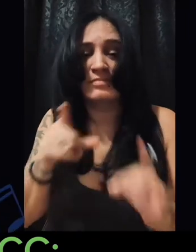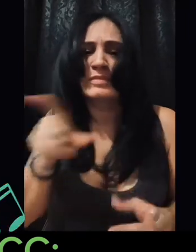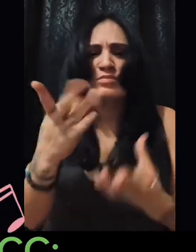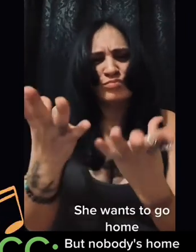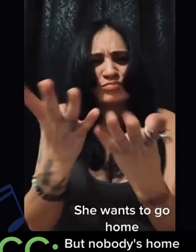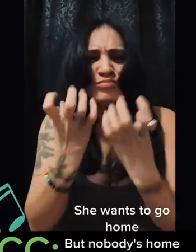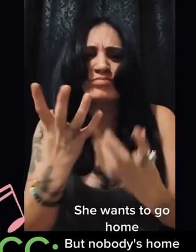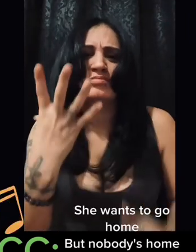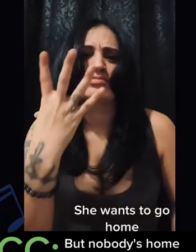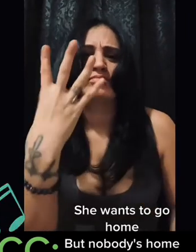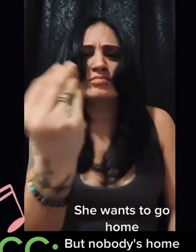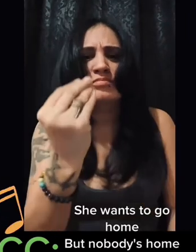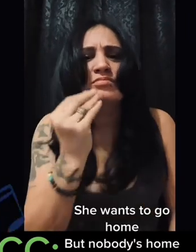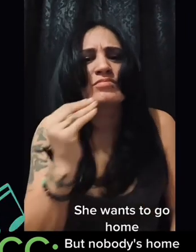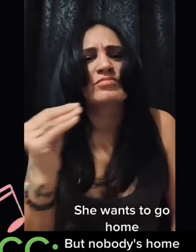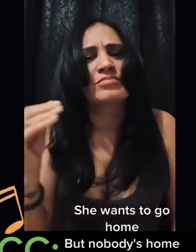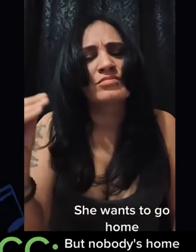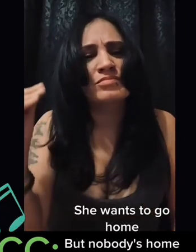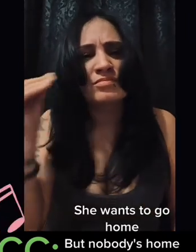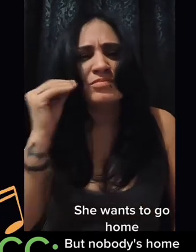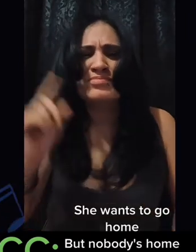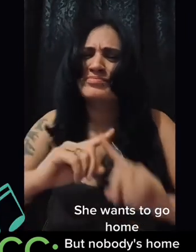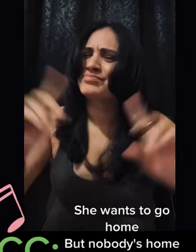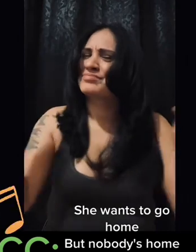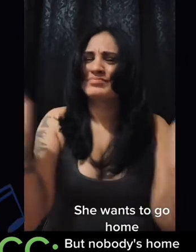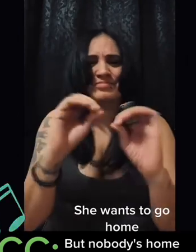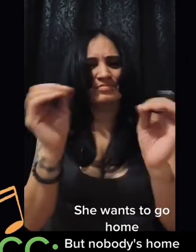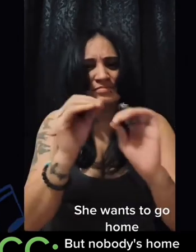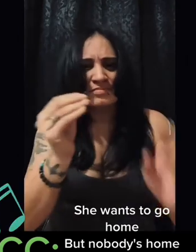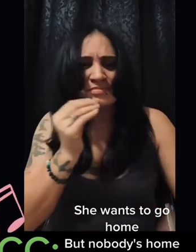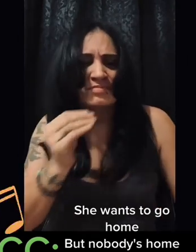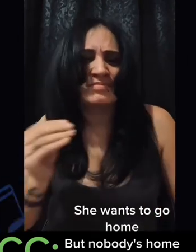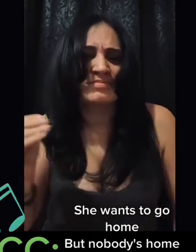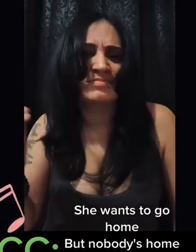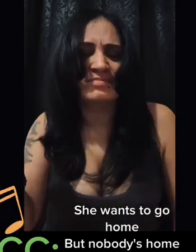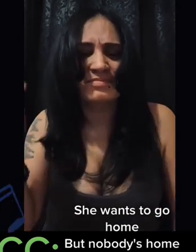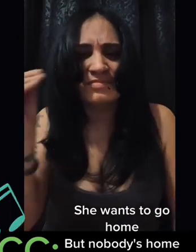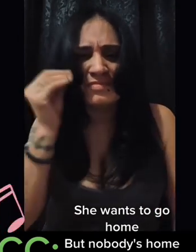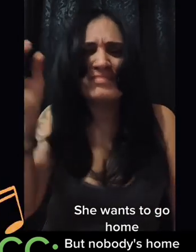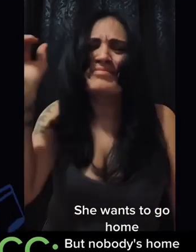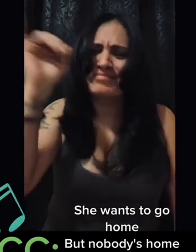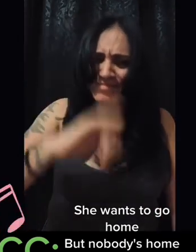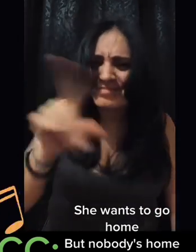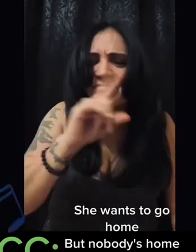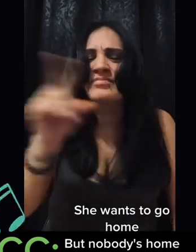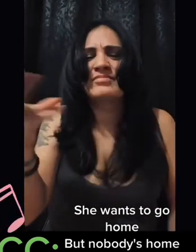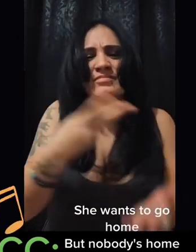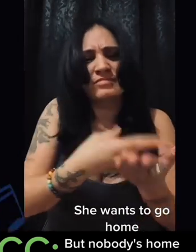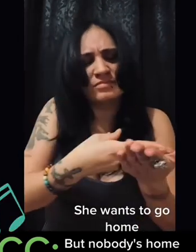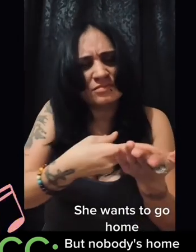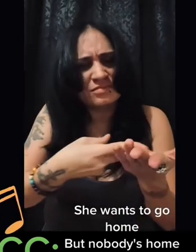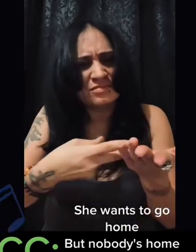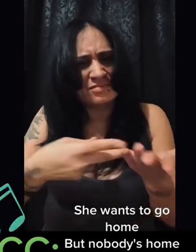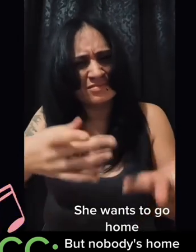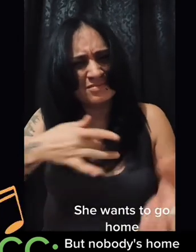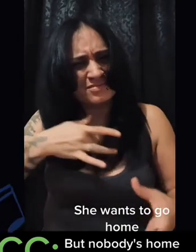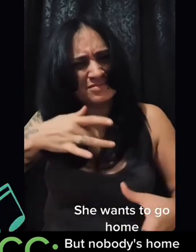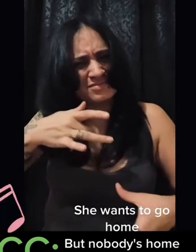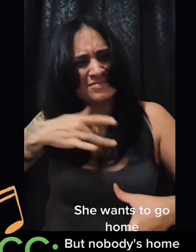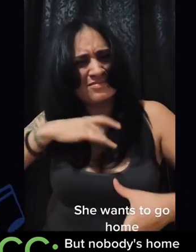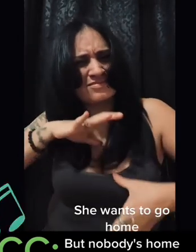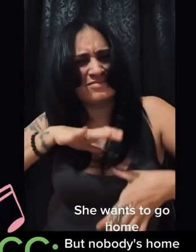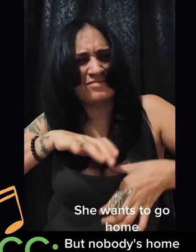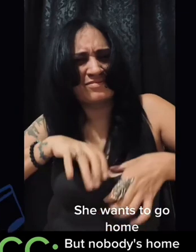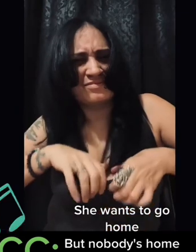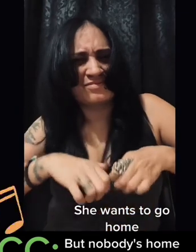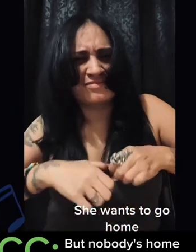She wants to go home But nobody's home That's where she lies